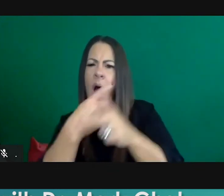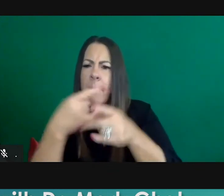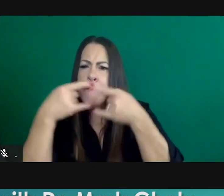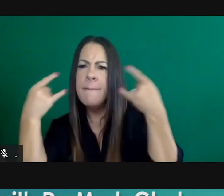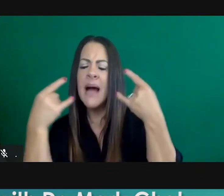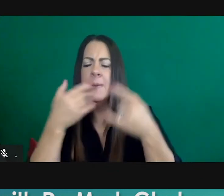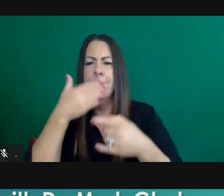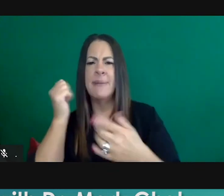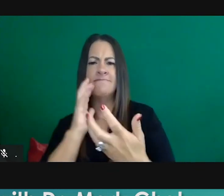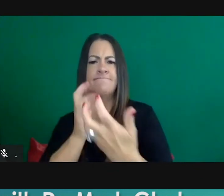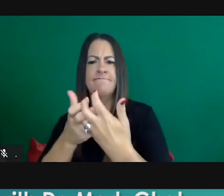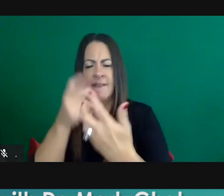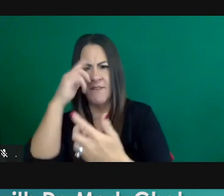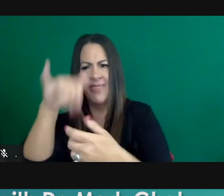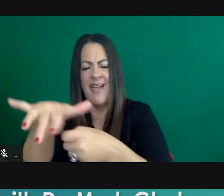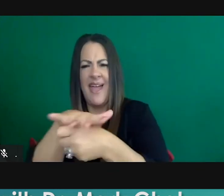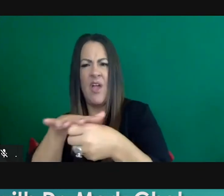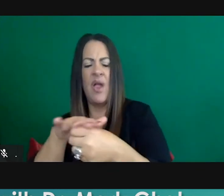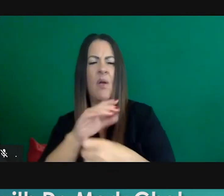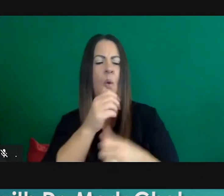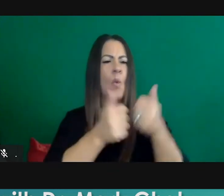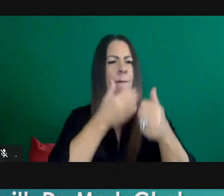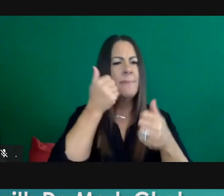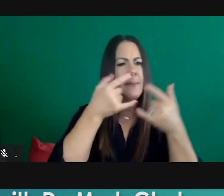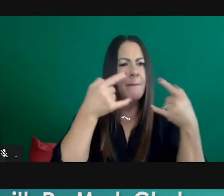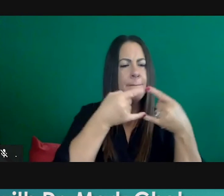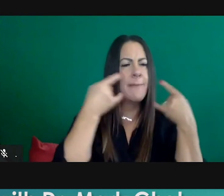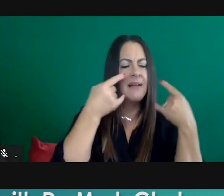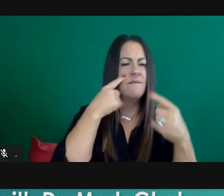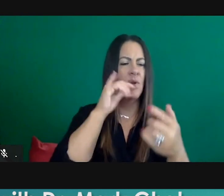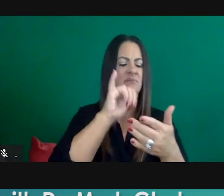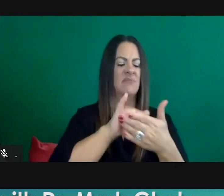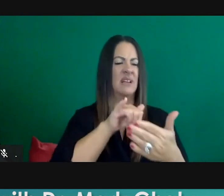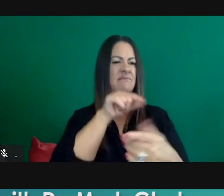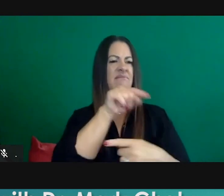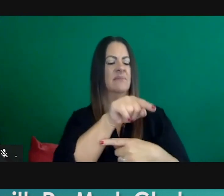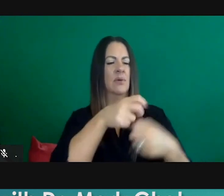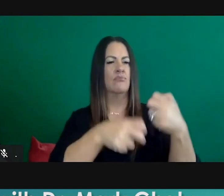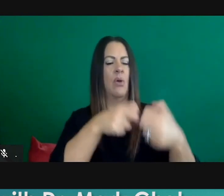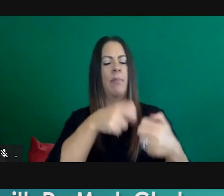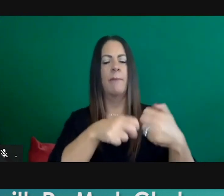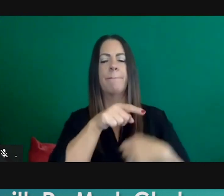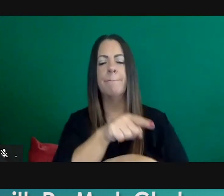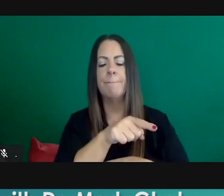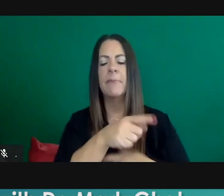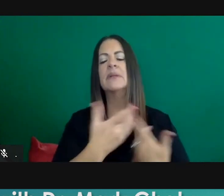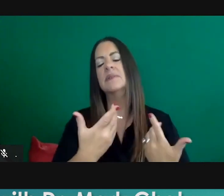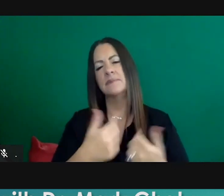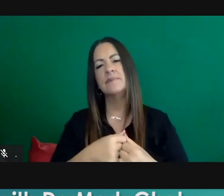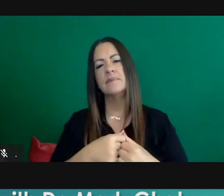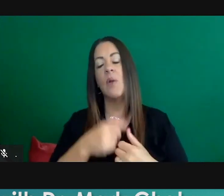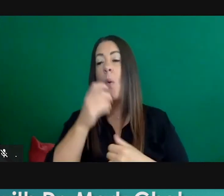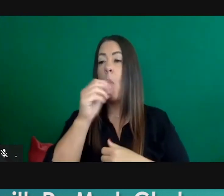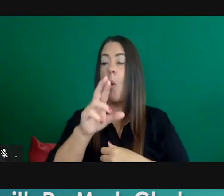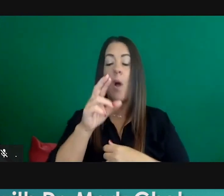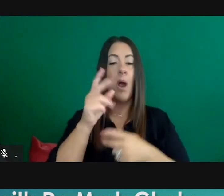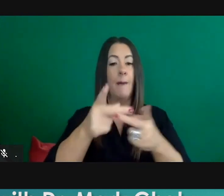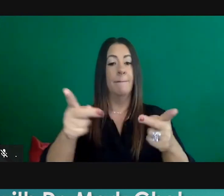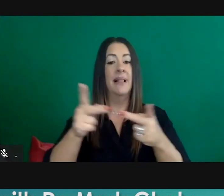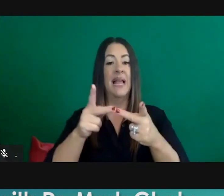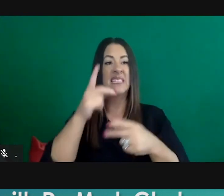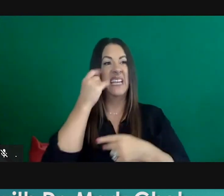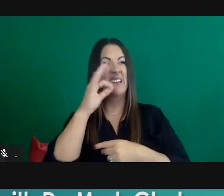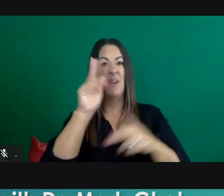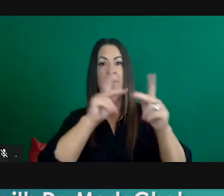work with the evacuees to make sure that the old norm of a congregate shelter where hundreds of people